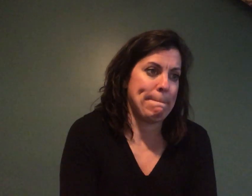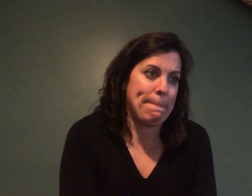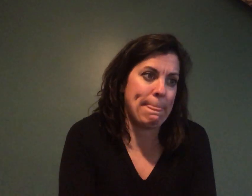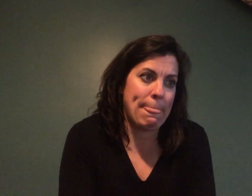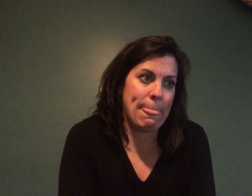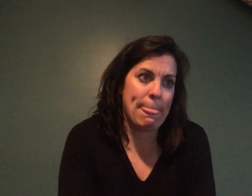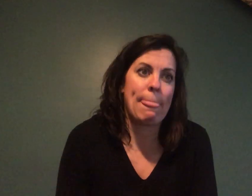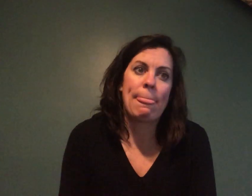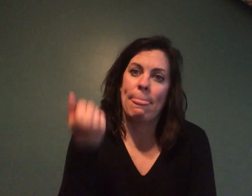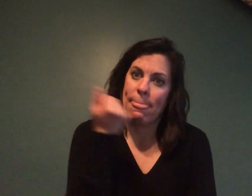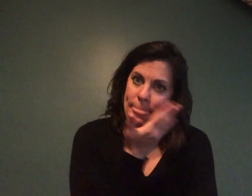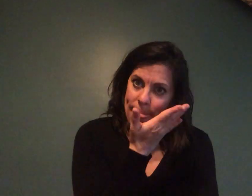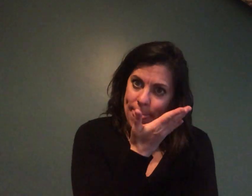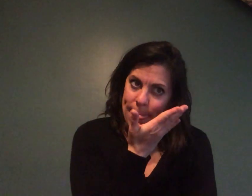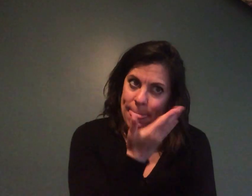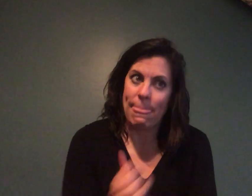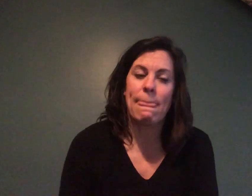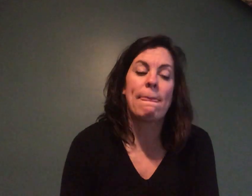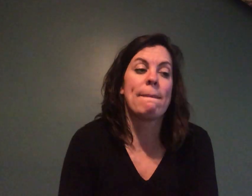Remember that, guys?